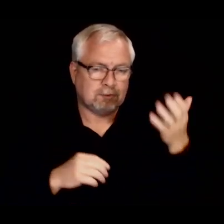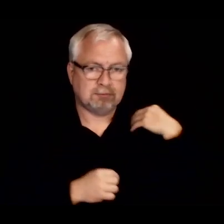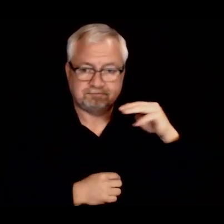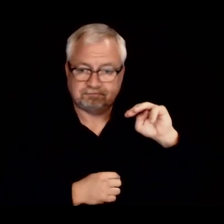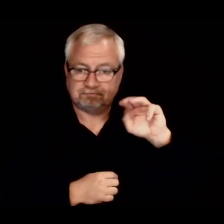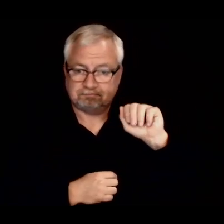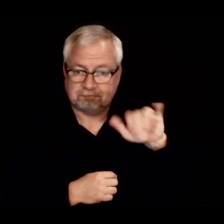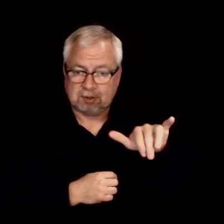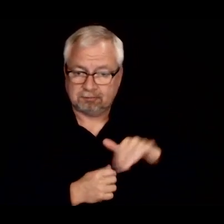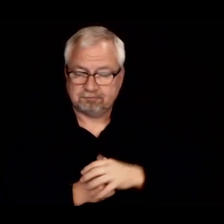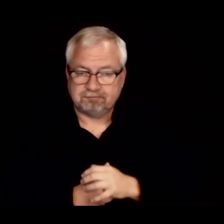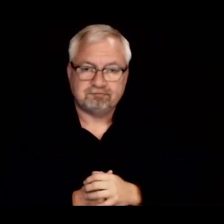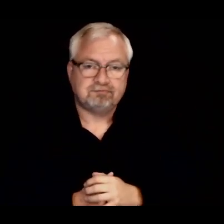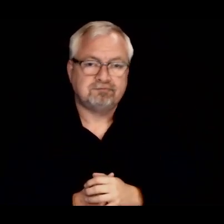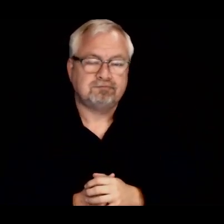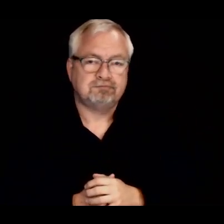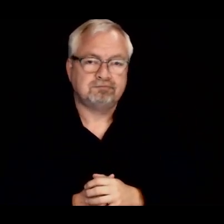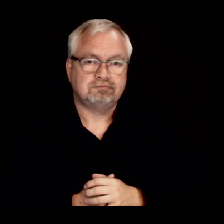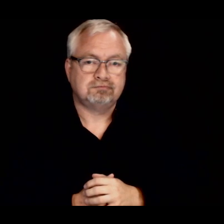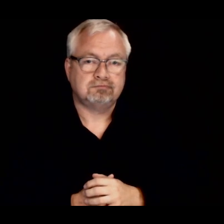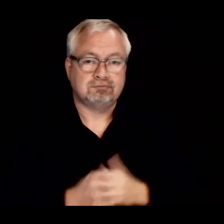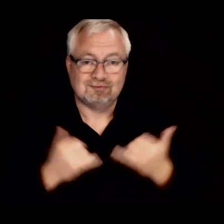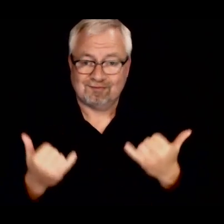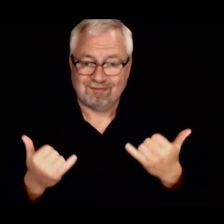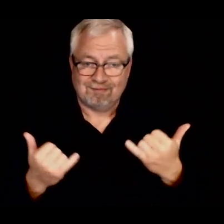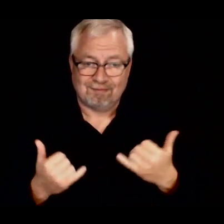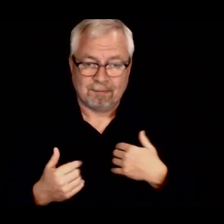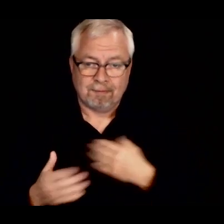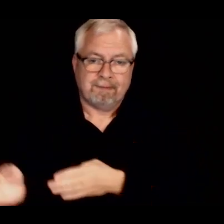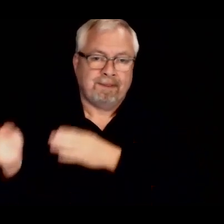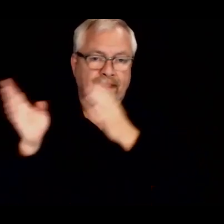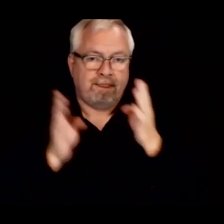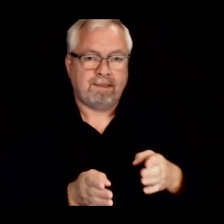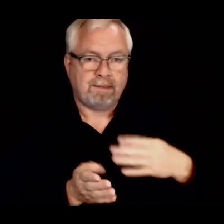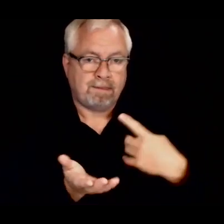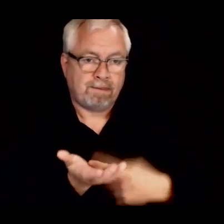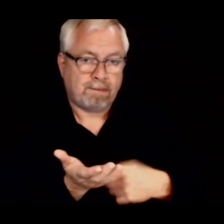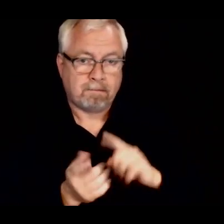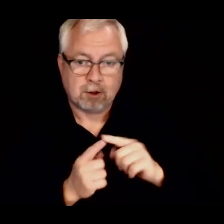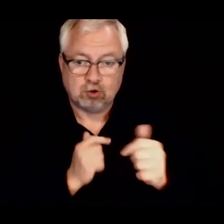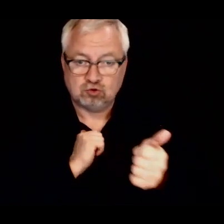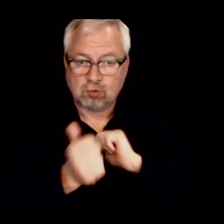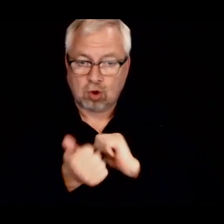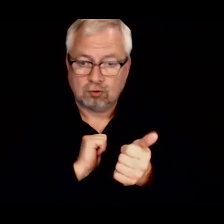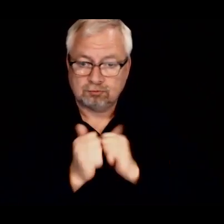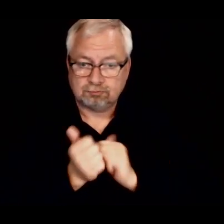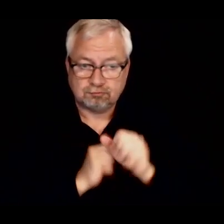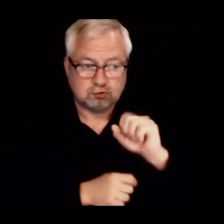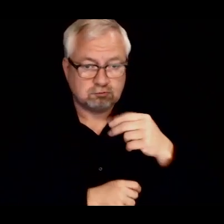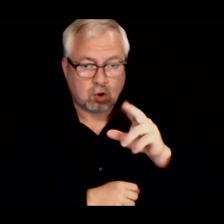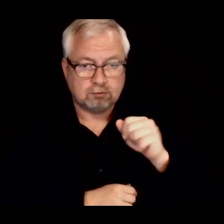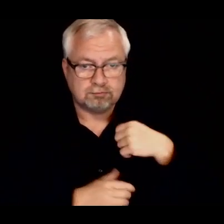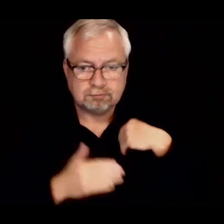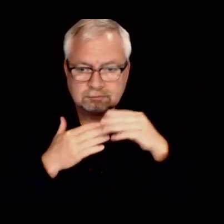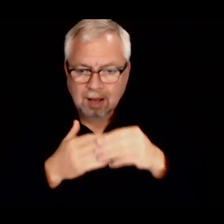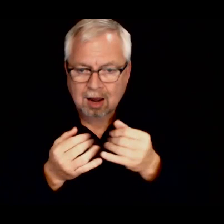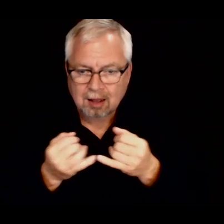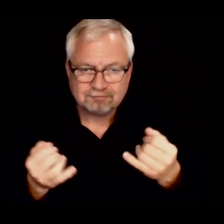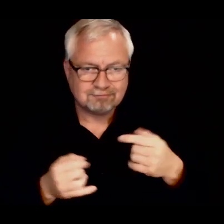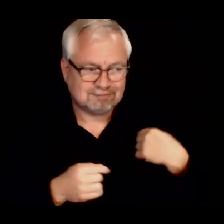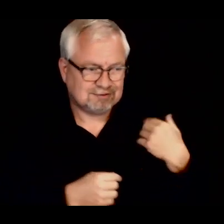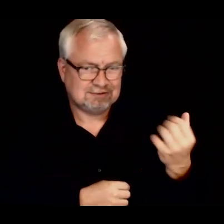I'd like to talk just a little bit about the sports guidance that we released over the weekend. New guidance